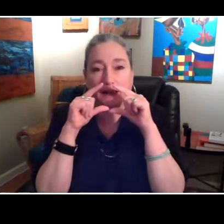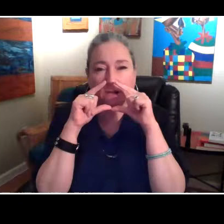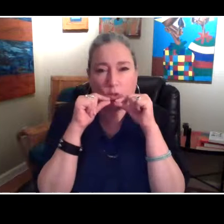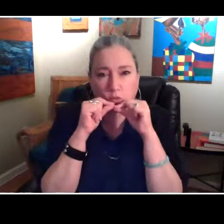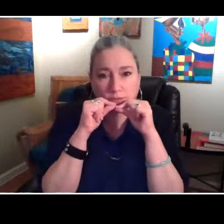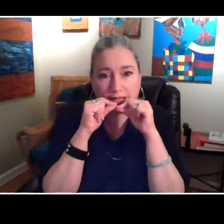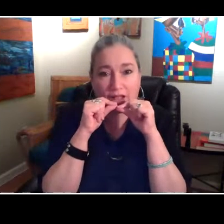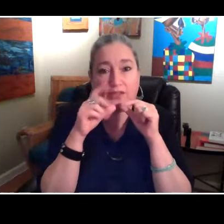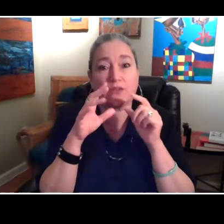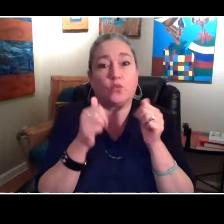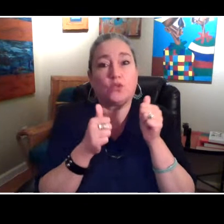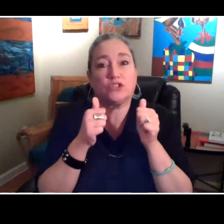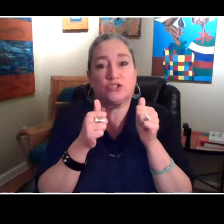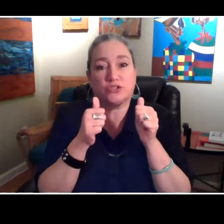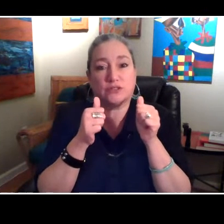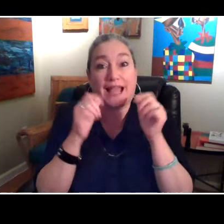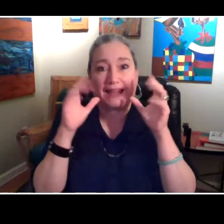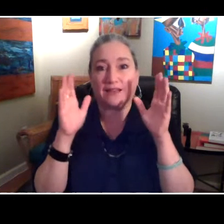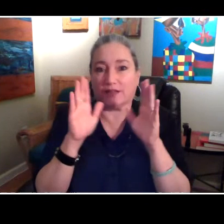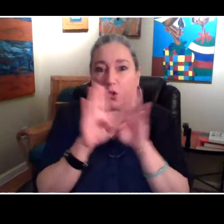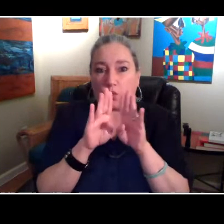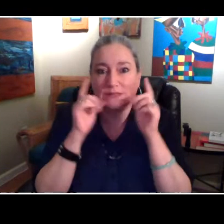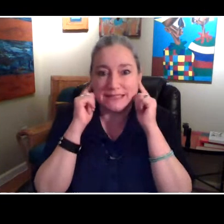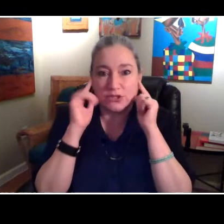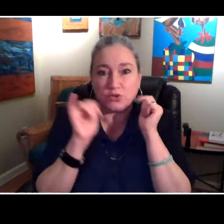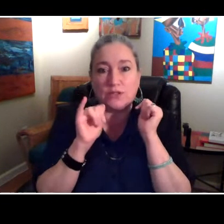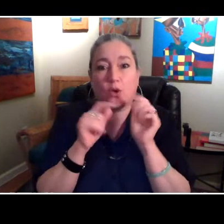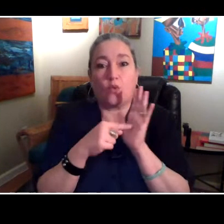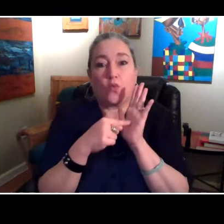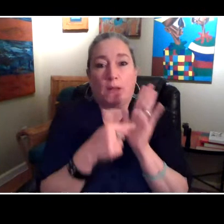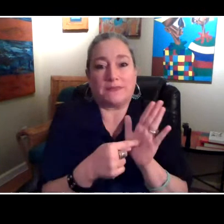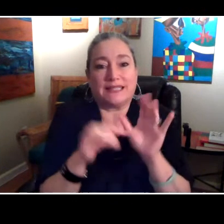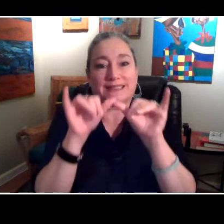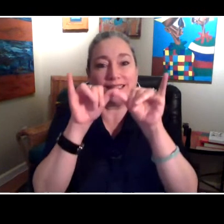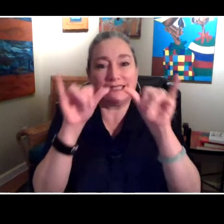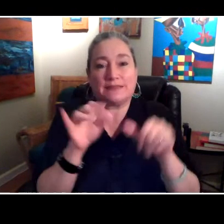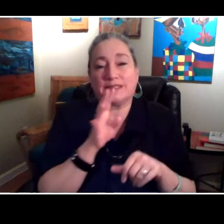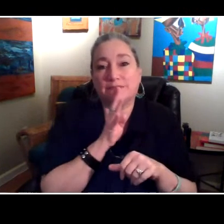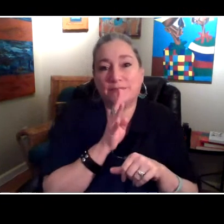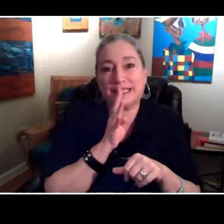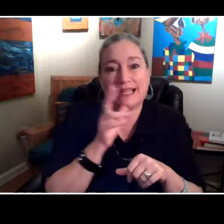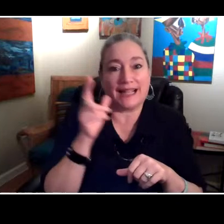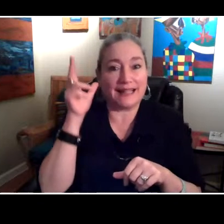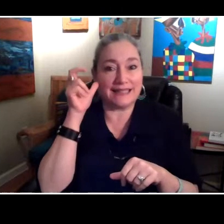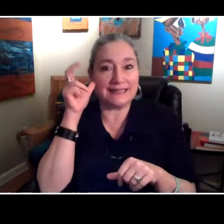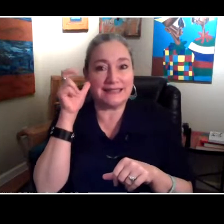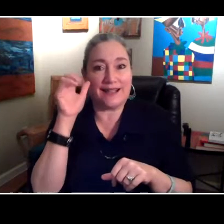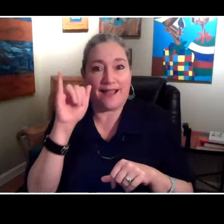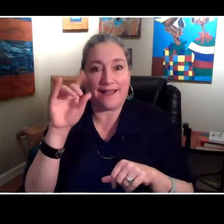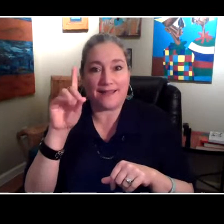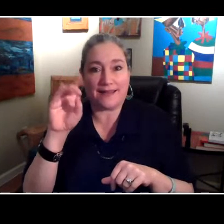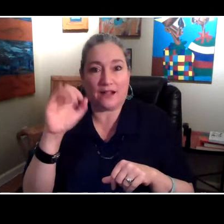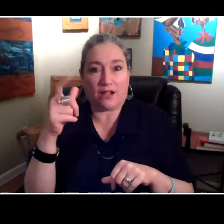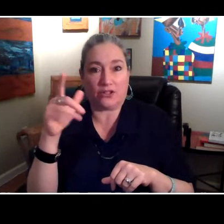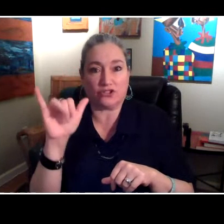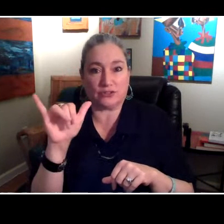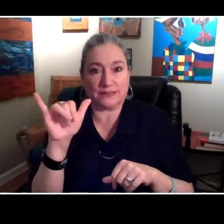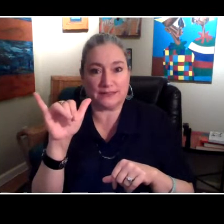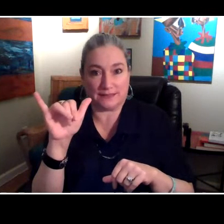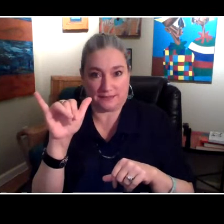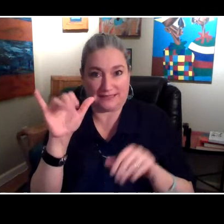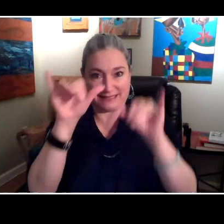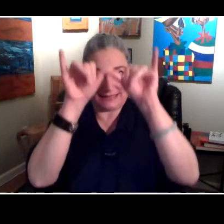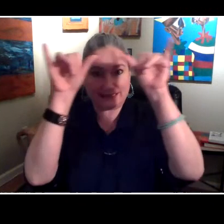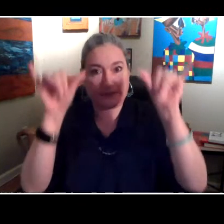It's a bit hard to see in this image, but you see closed eyes and closed mouths, closed ears, representing the